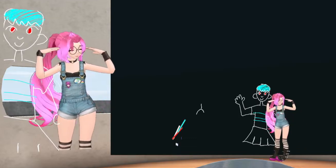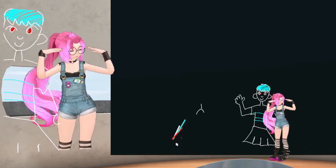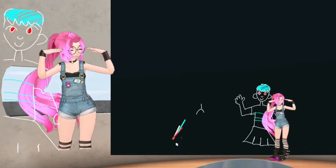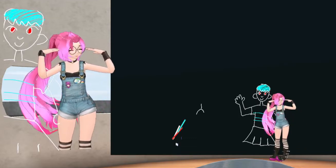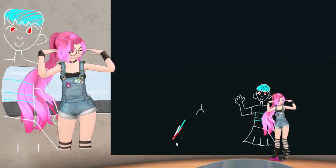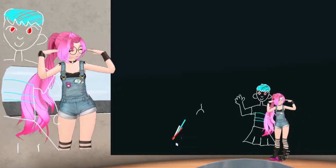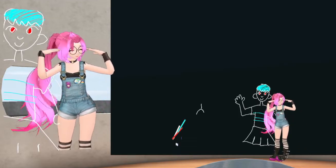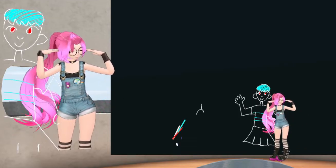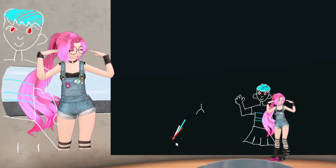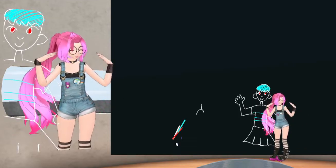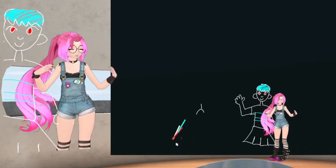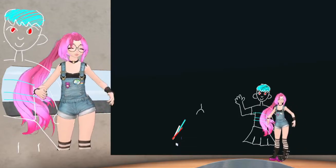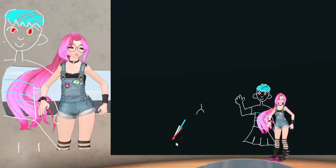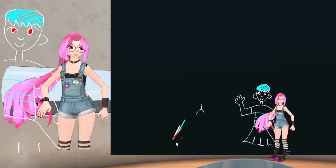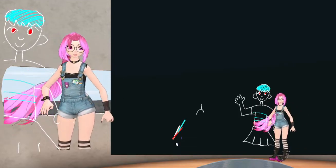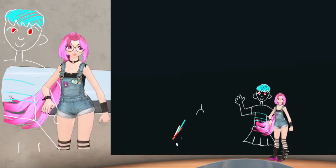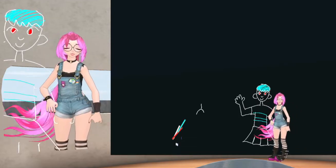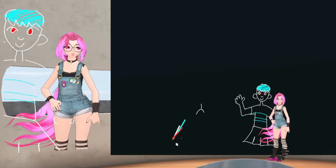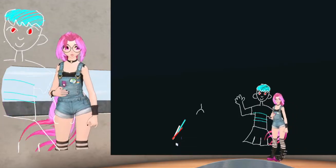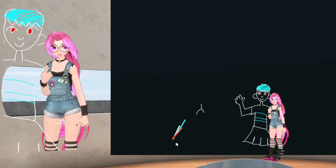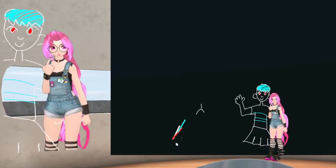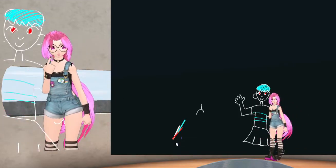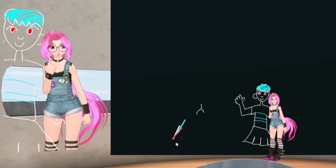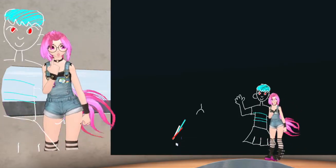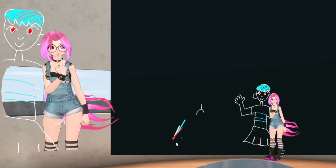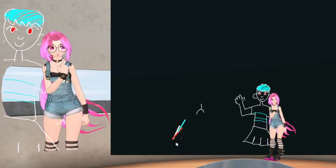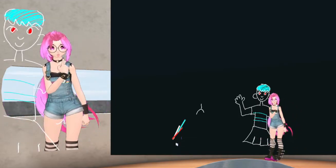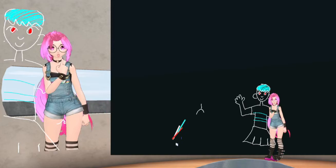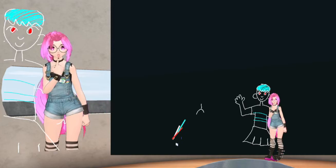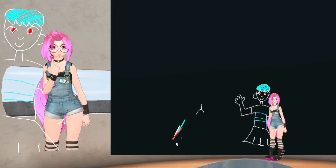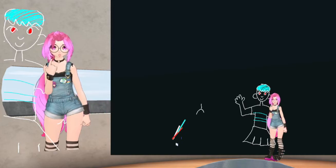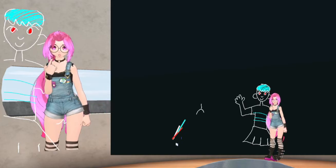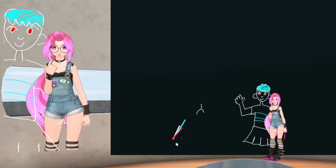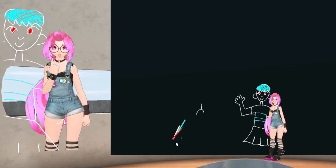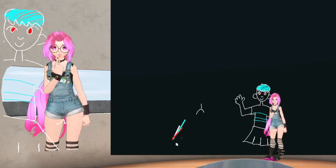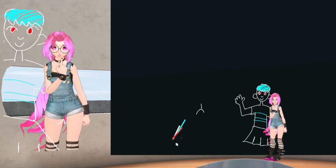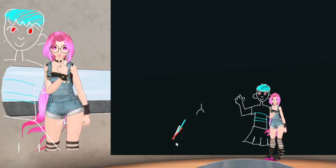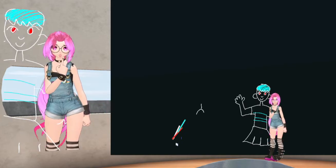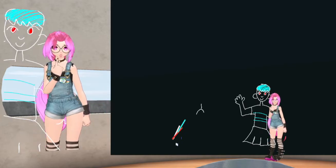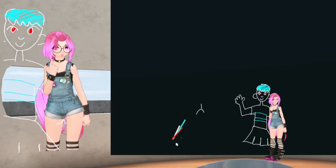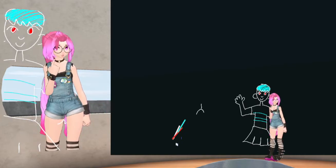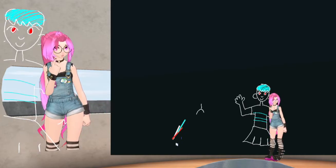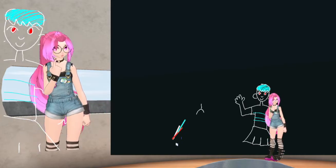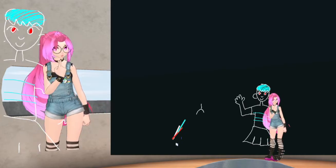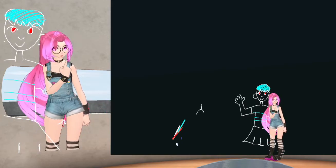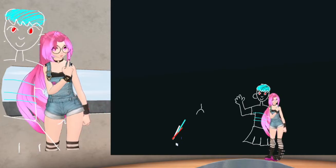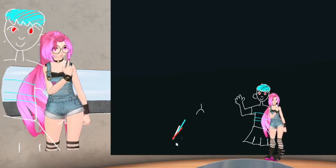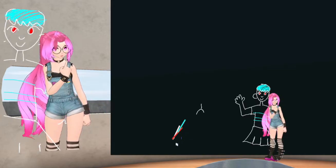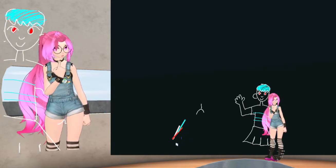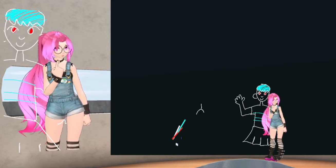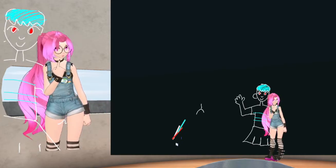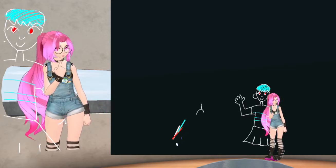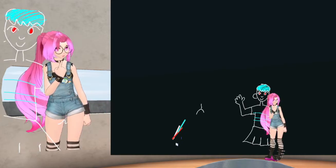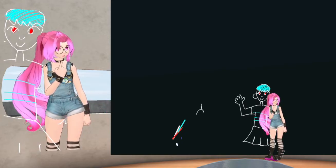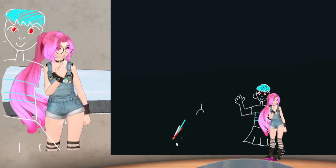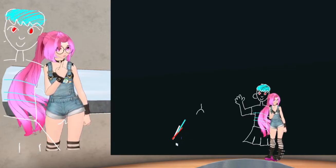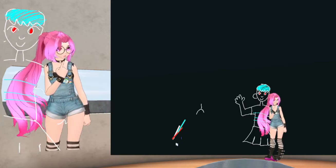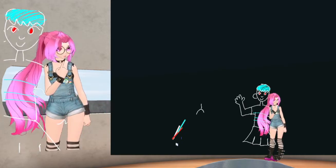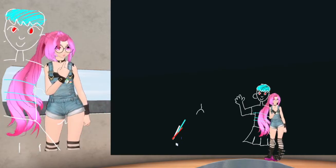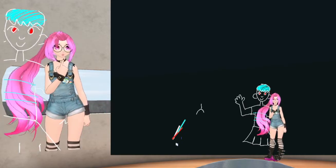short. Short hair. Okay, cool. What color are their eyes? What do their eyes look like?